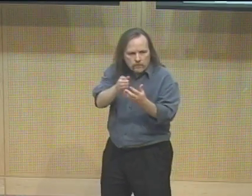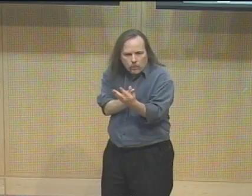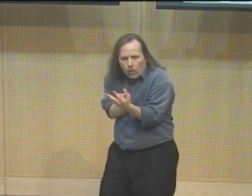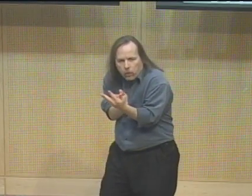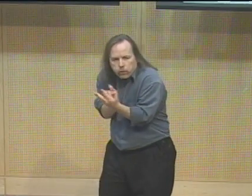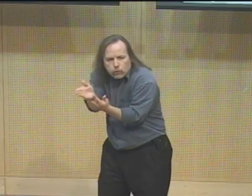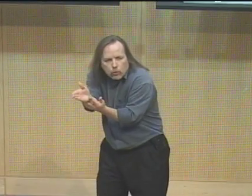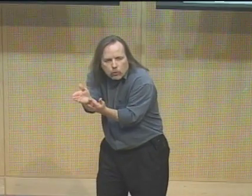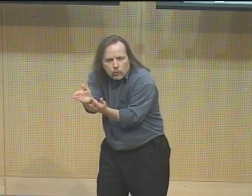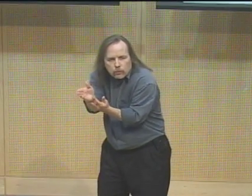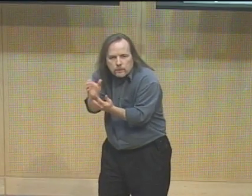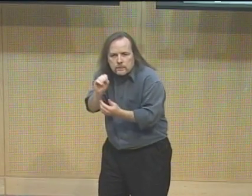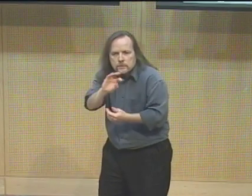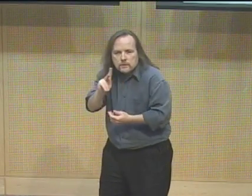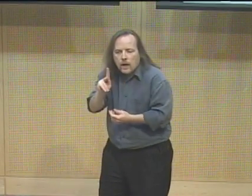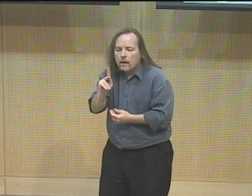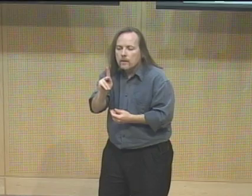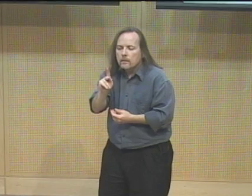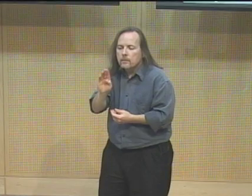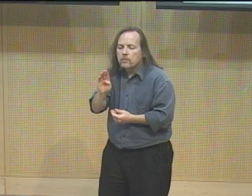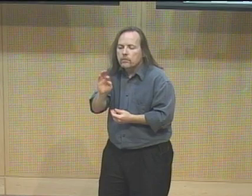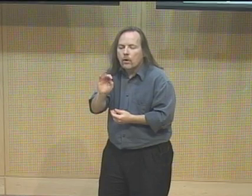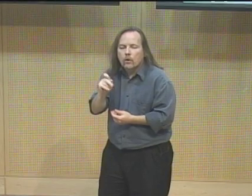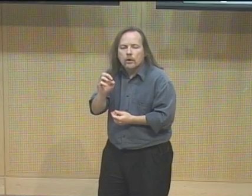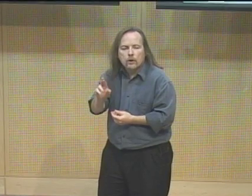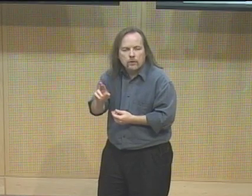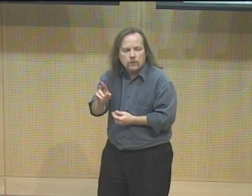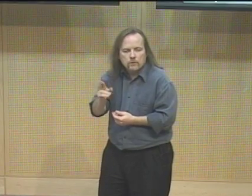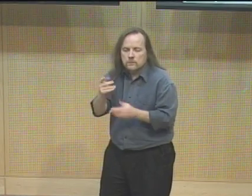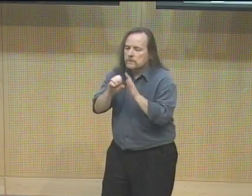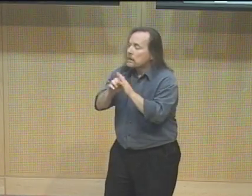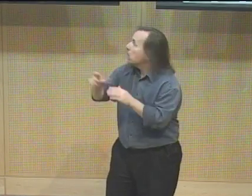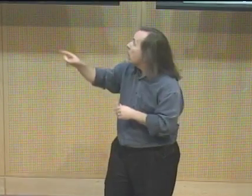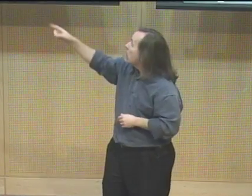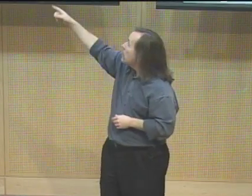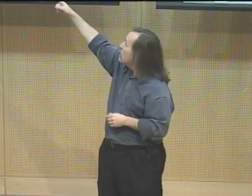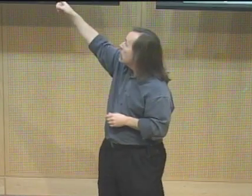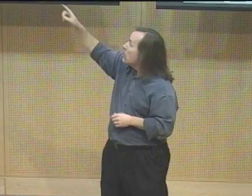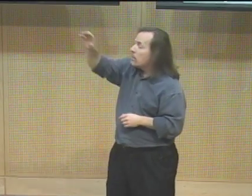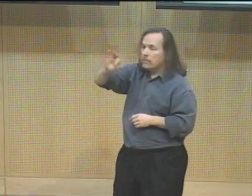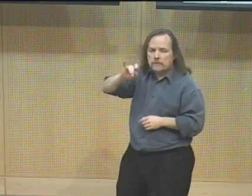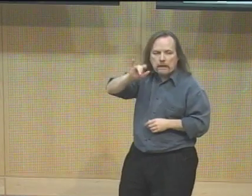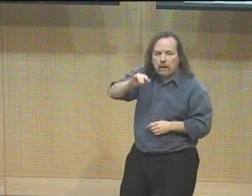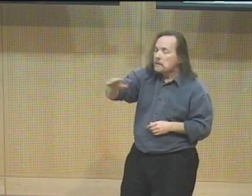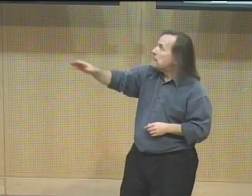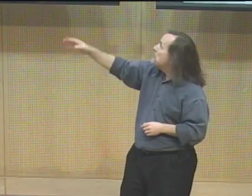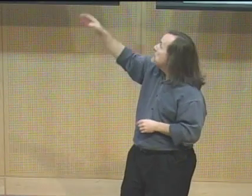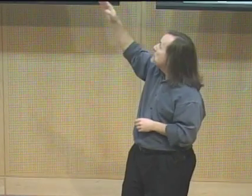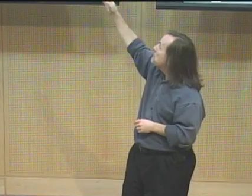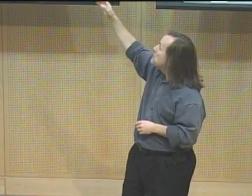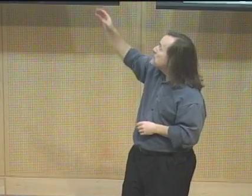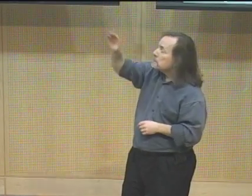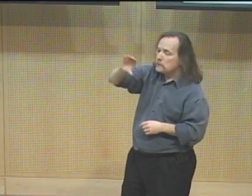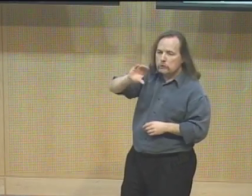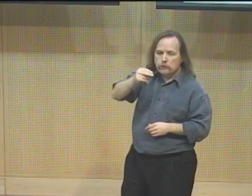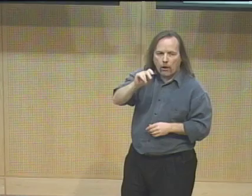buyers, people who have stock, come to sell stock, and they sell stock to purchasers who want to buy stock, and they do that